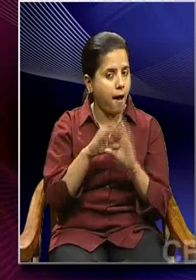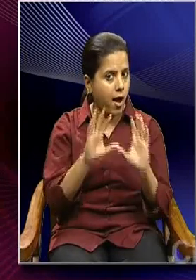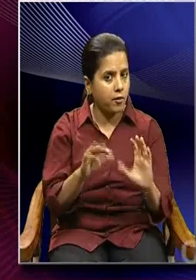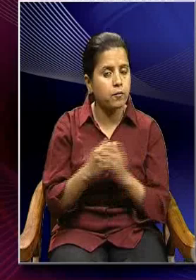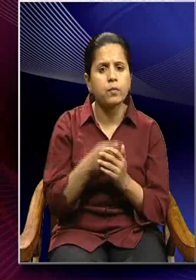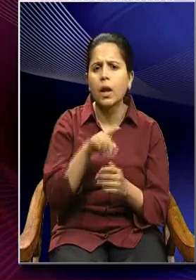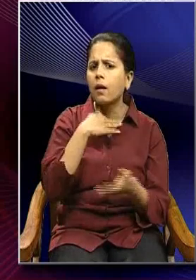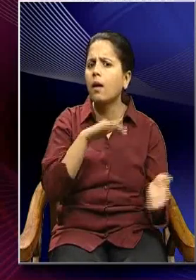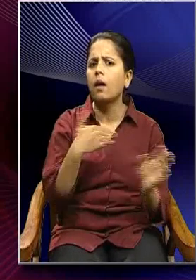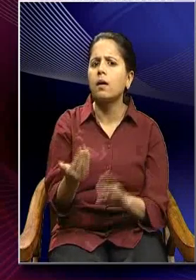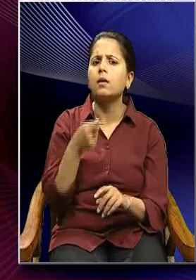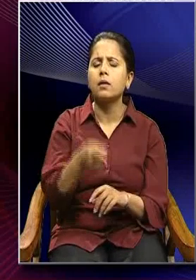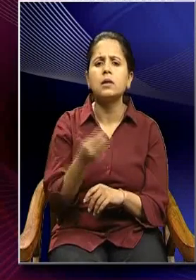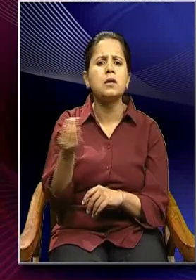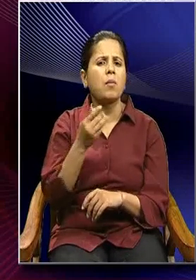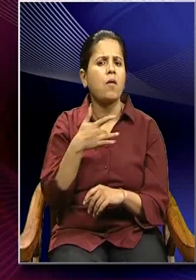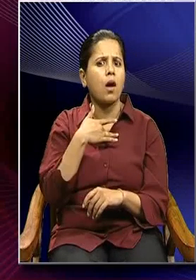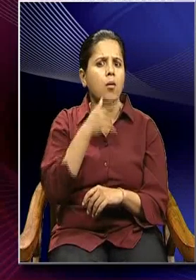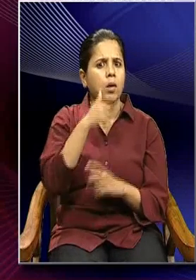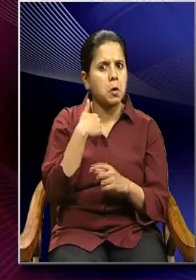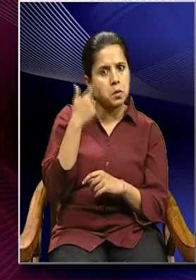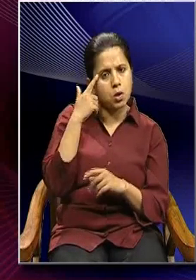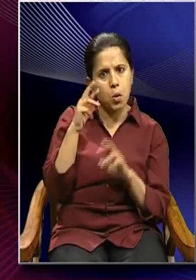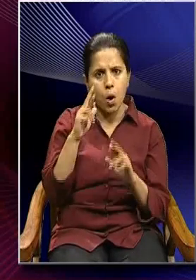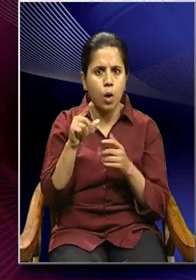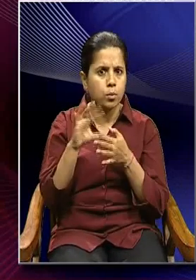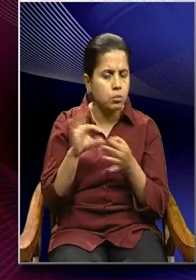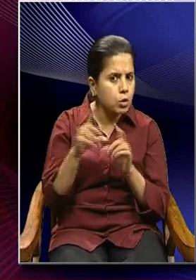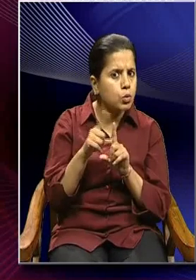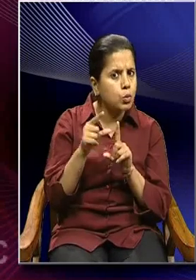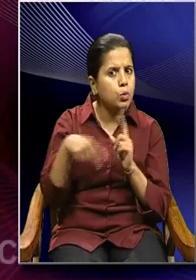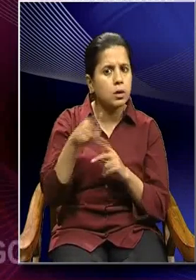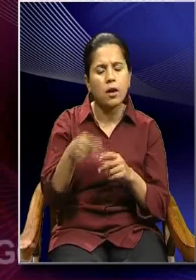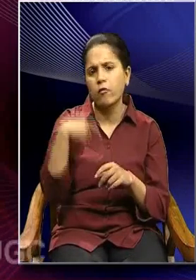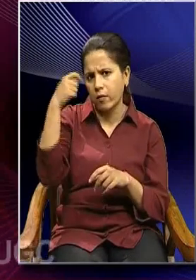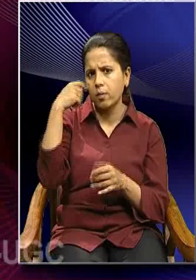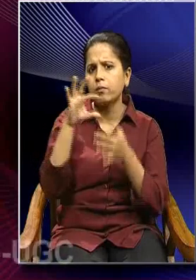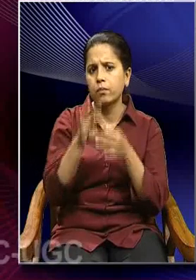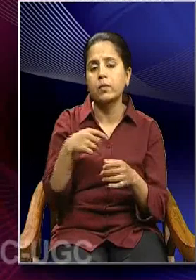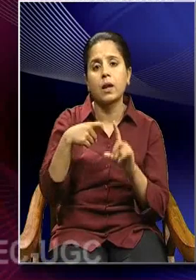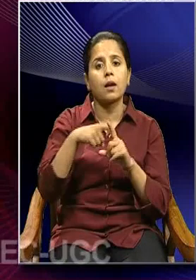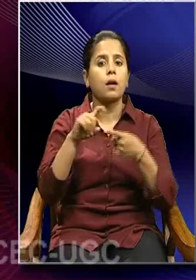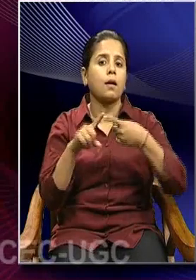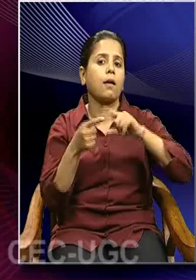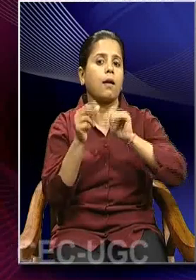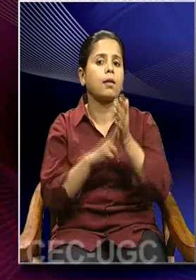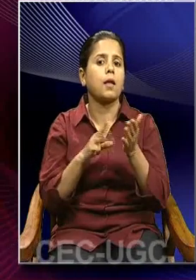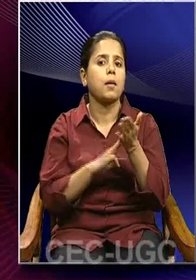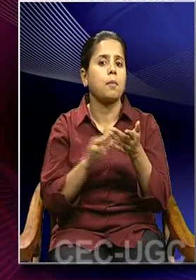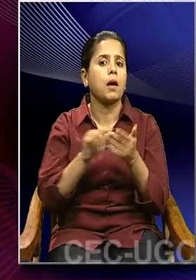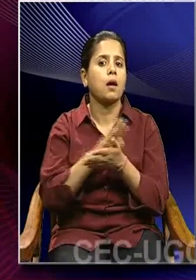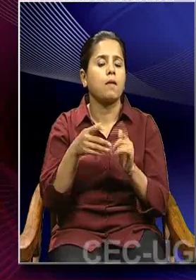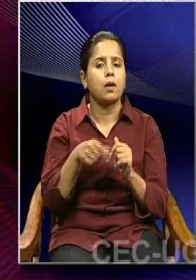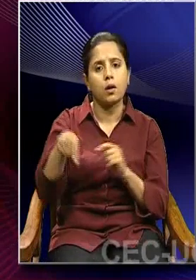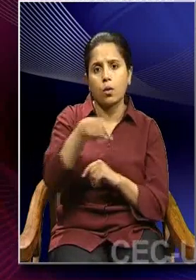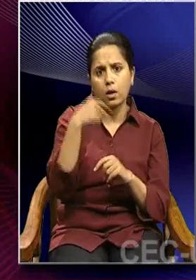and death basically became some sort of a spectacle in this particular film. We also find that Ketan Mehta also made a film called Maya Meep